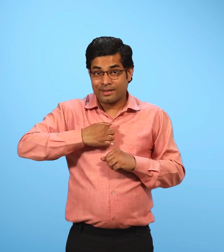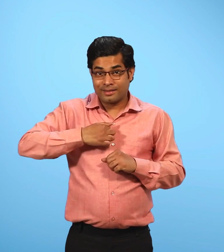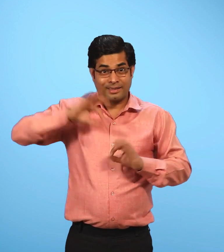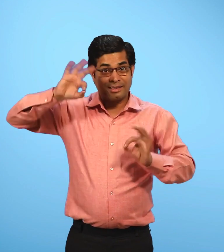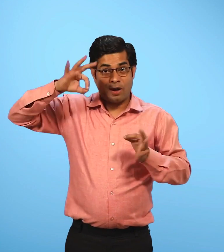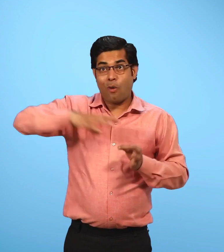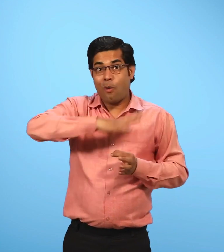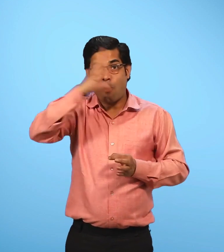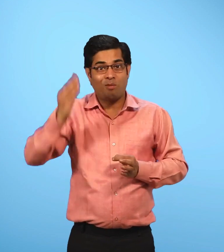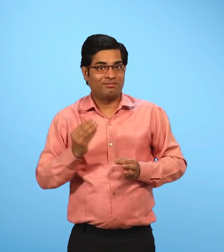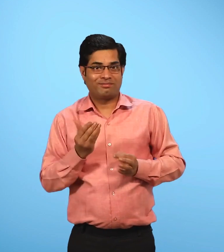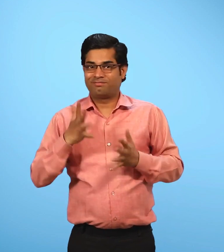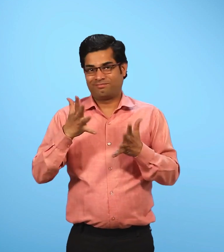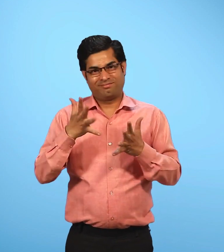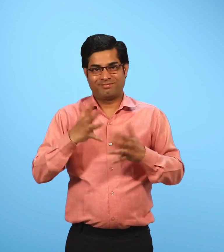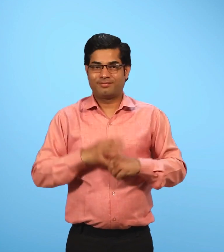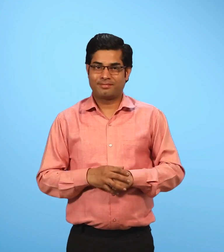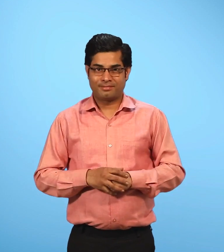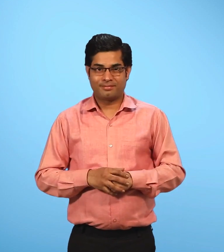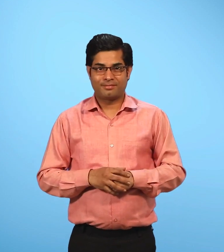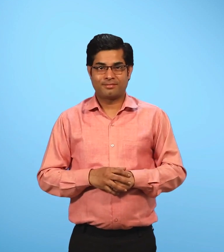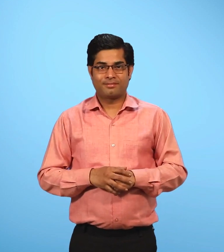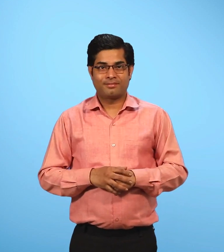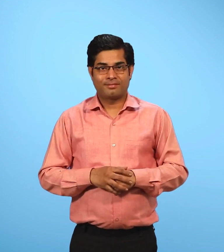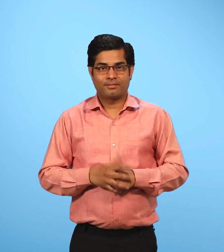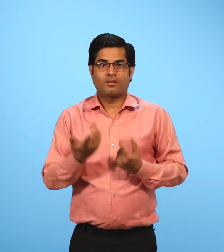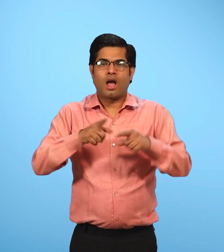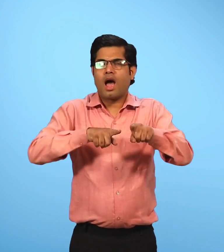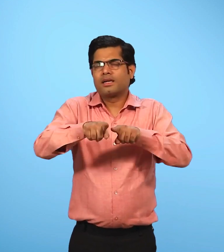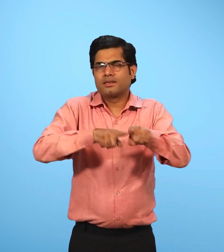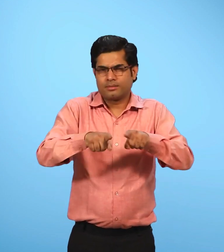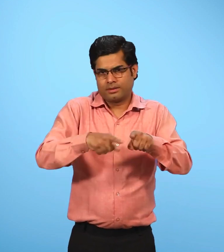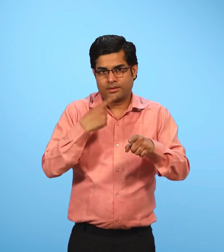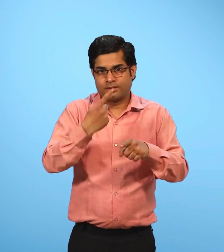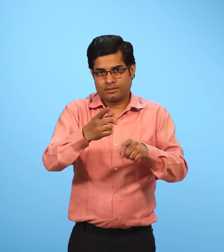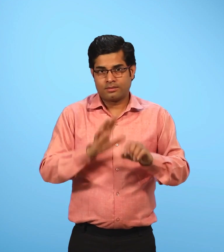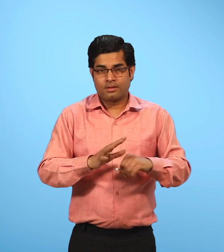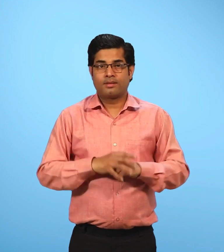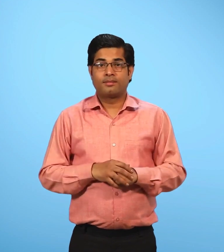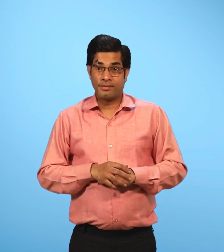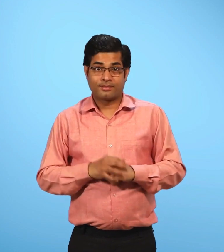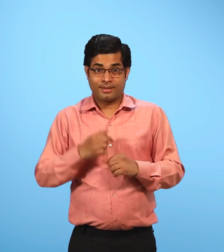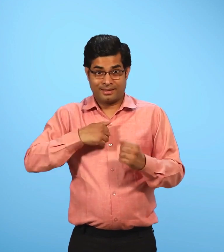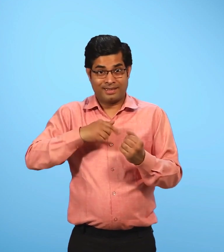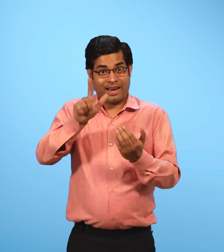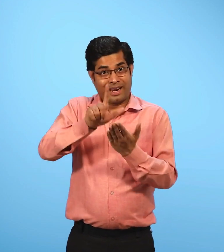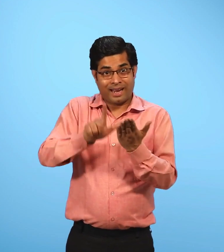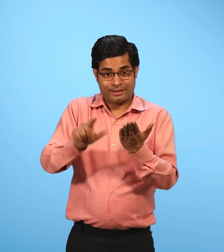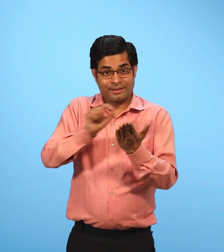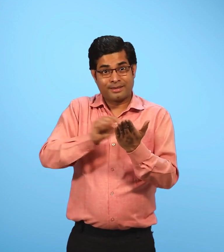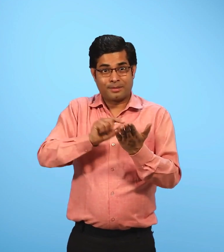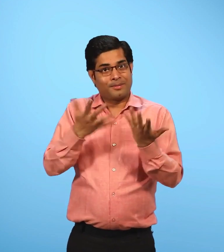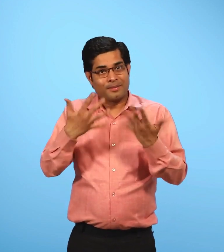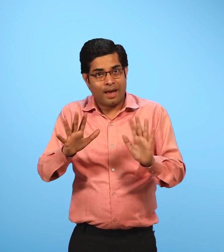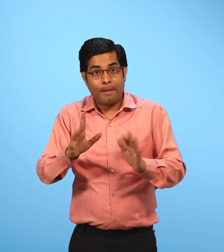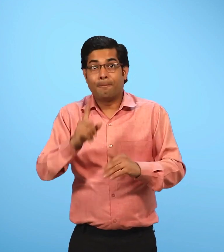B. I forgot to post it. It was raining.